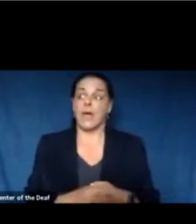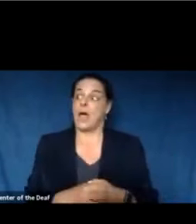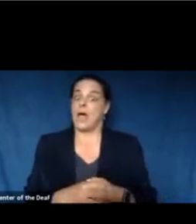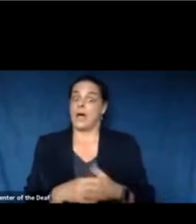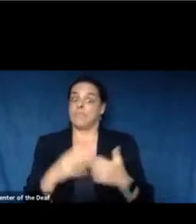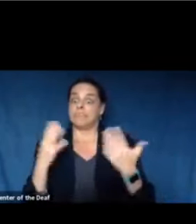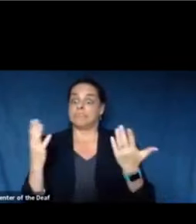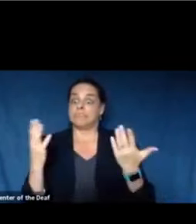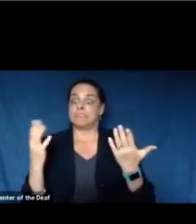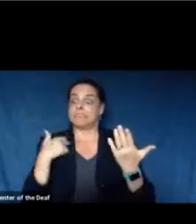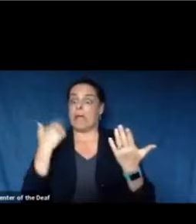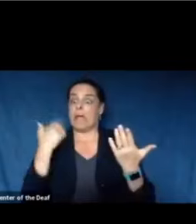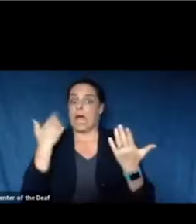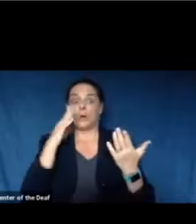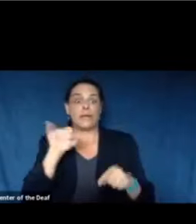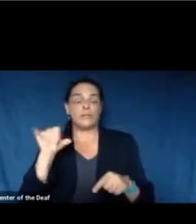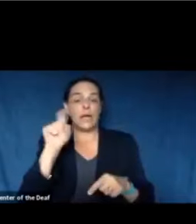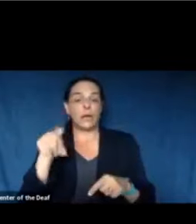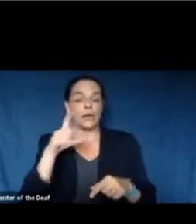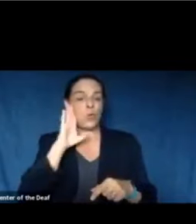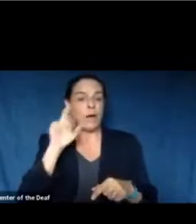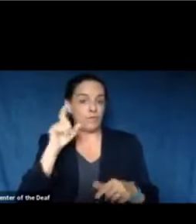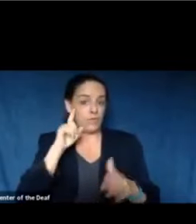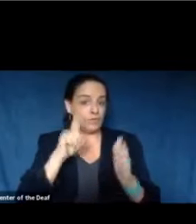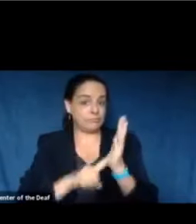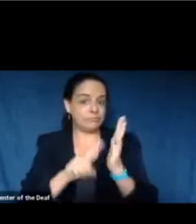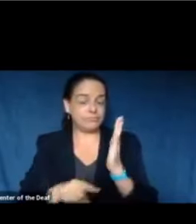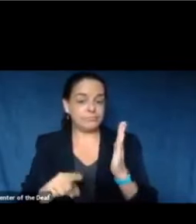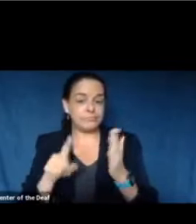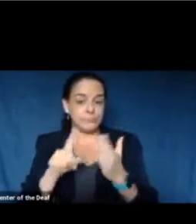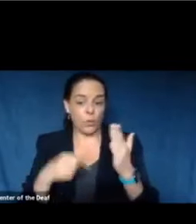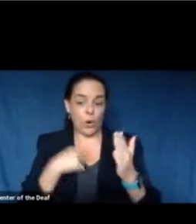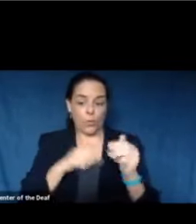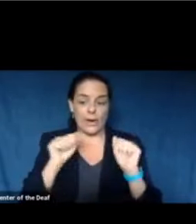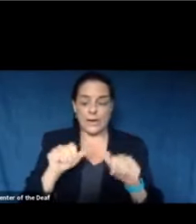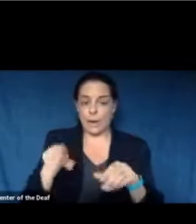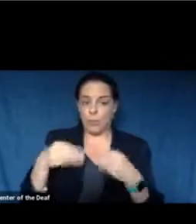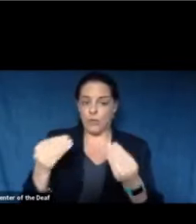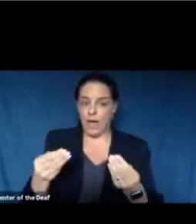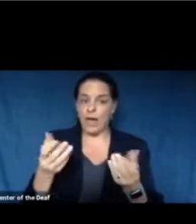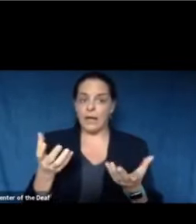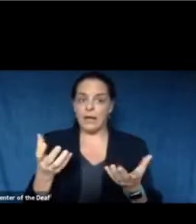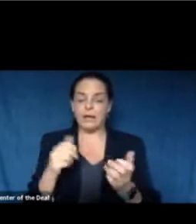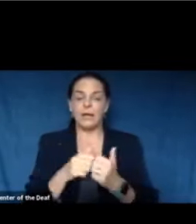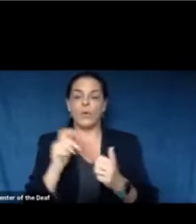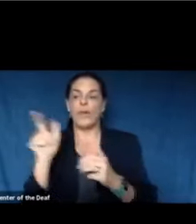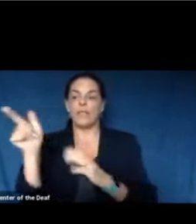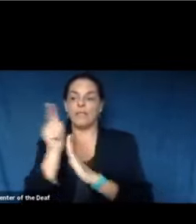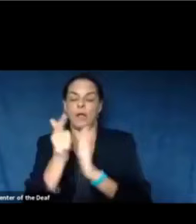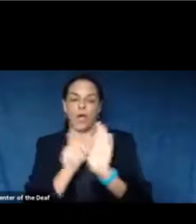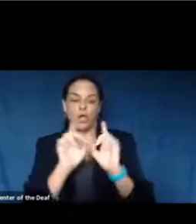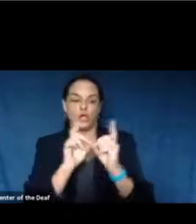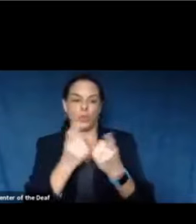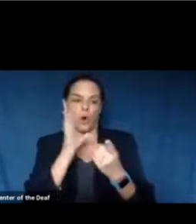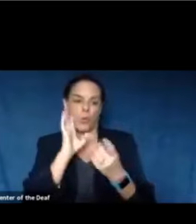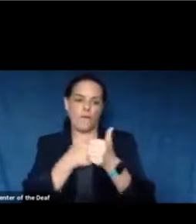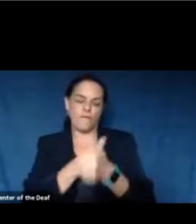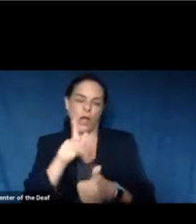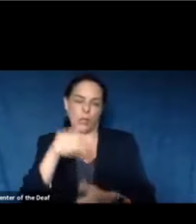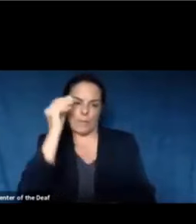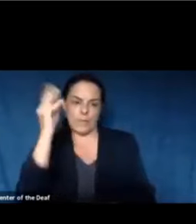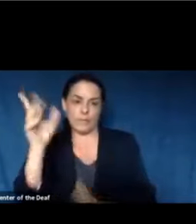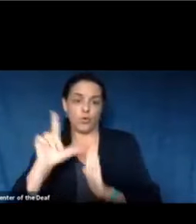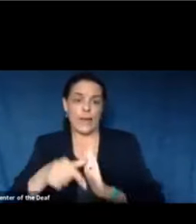I don't know the answer to that question. We're going to have to look into what we are able to provide there and with our law department and follow up with you